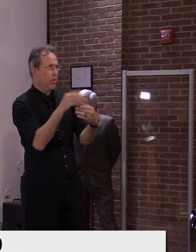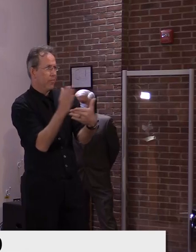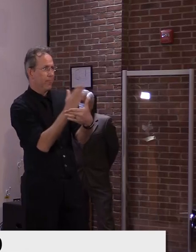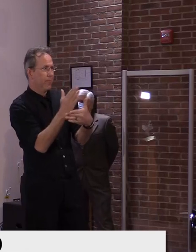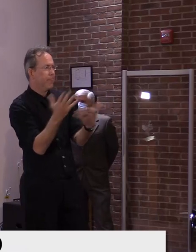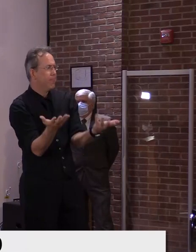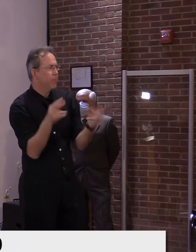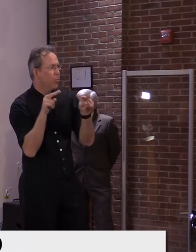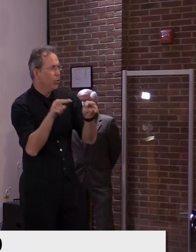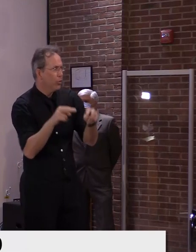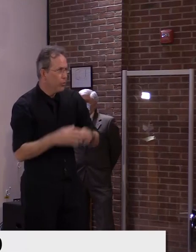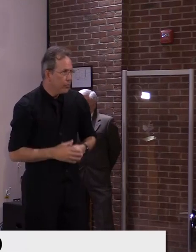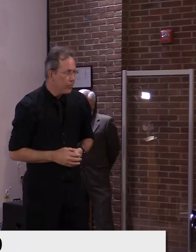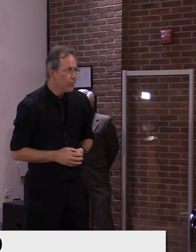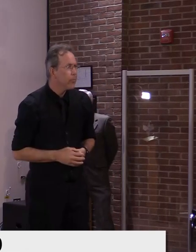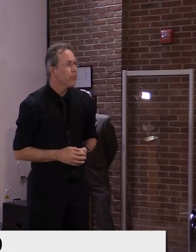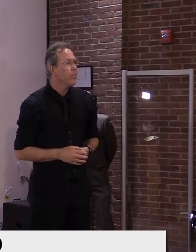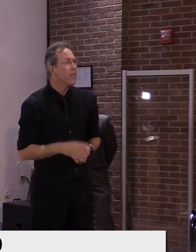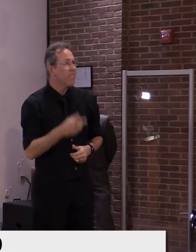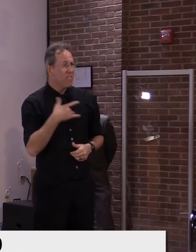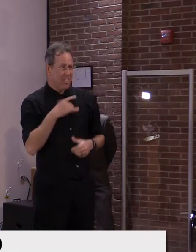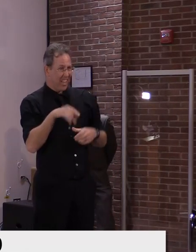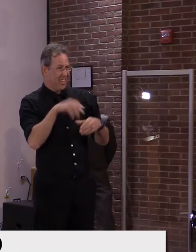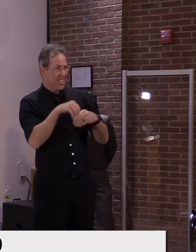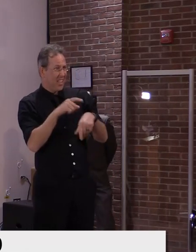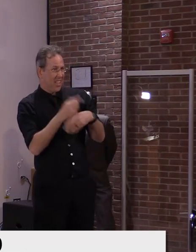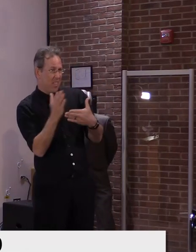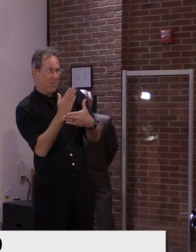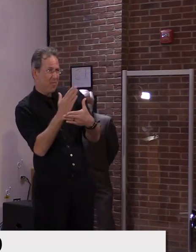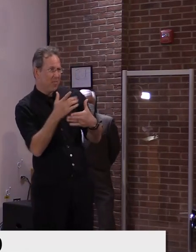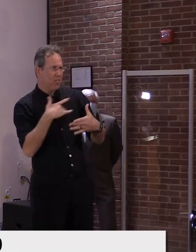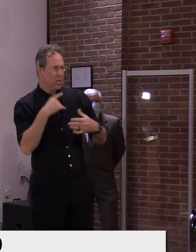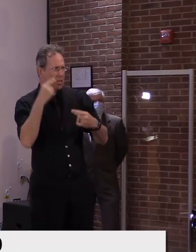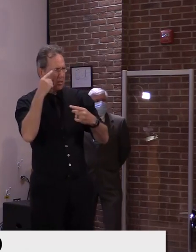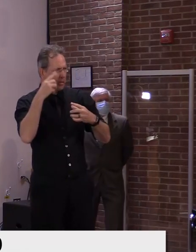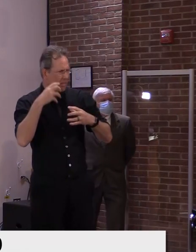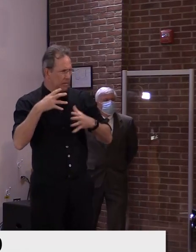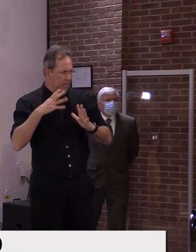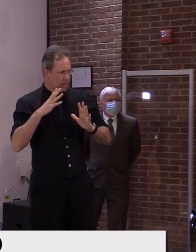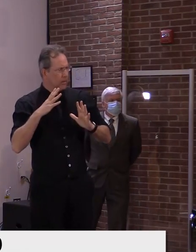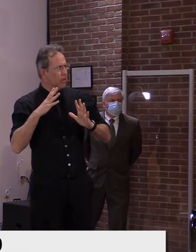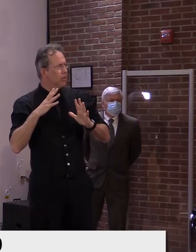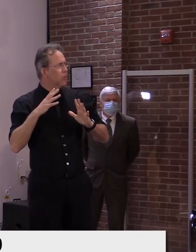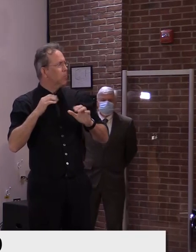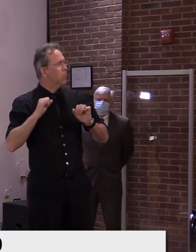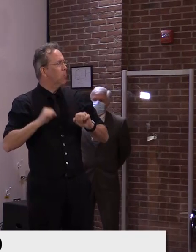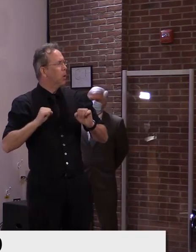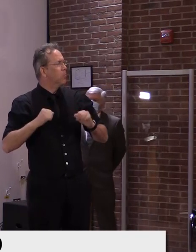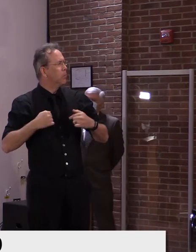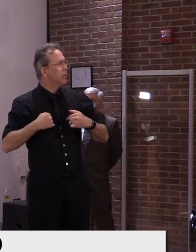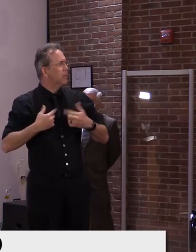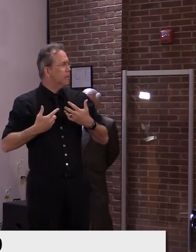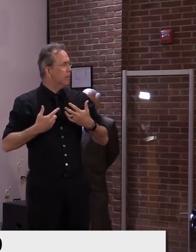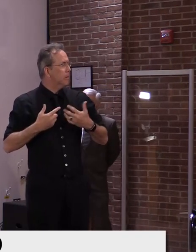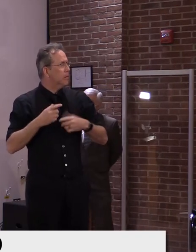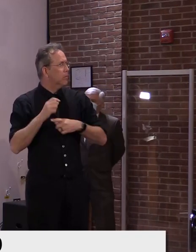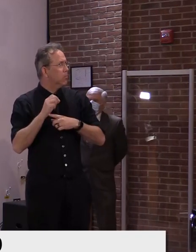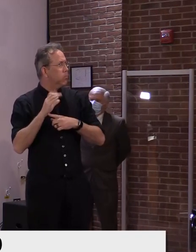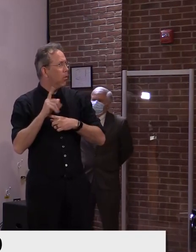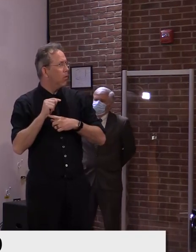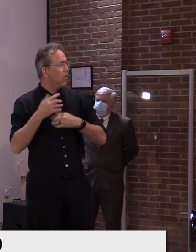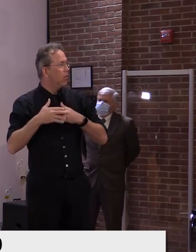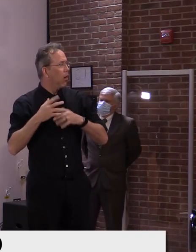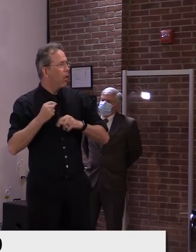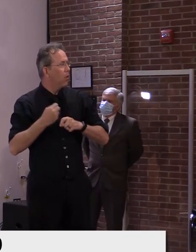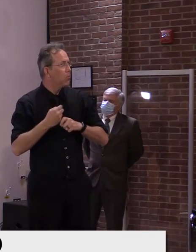syndrome, which could be a more traditional swelling or pain in your leg from the traditional kind of blood clot. If